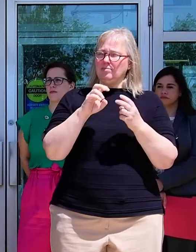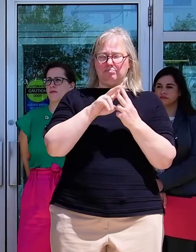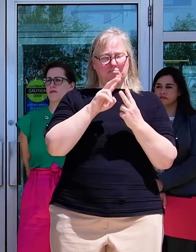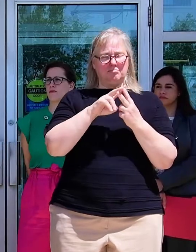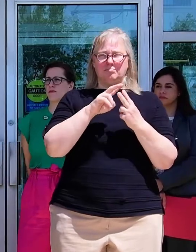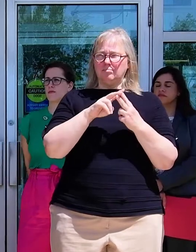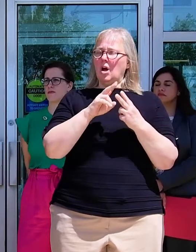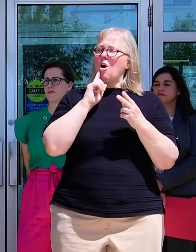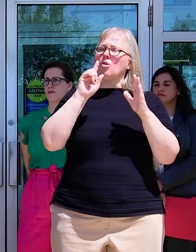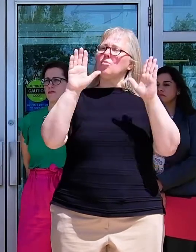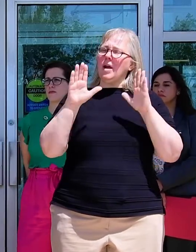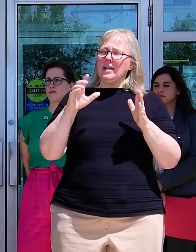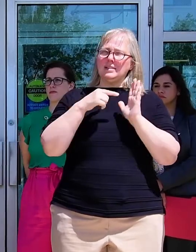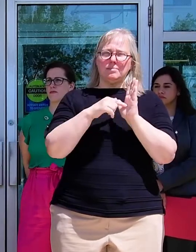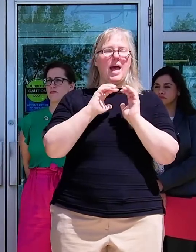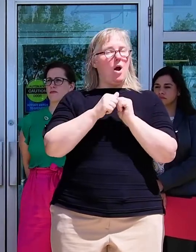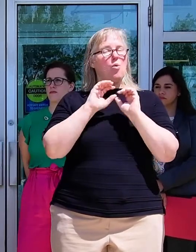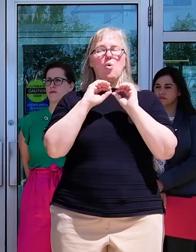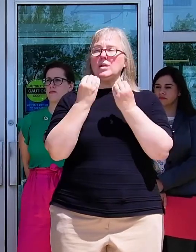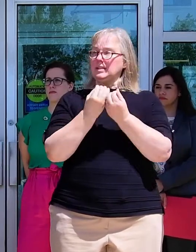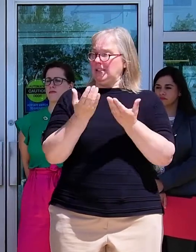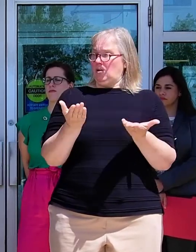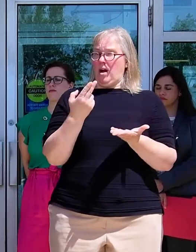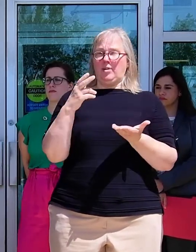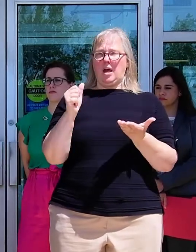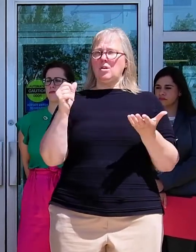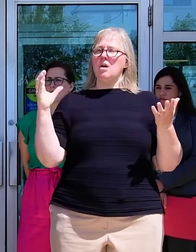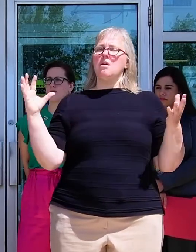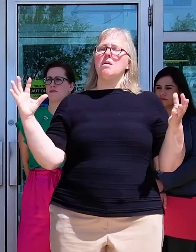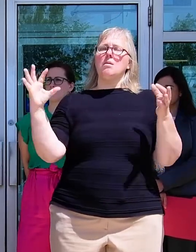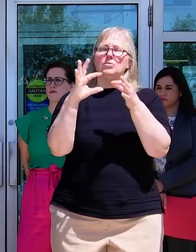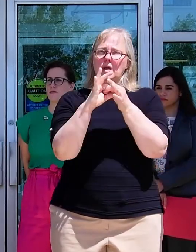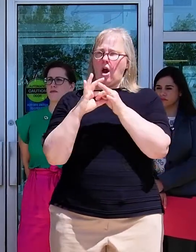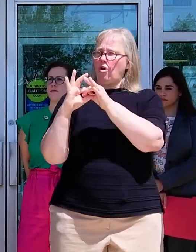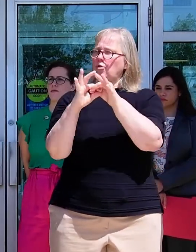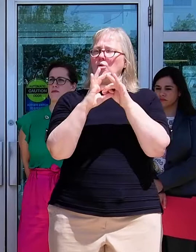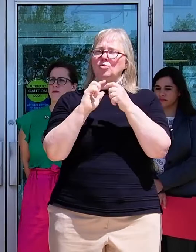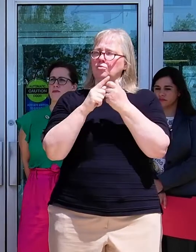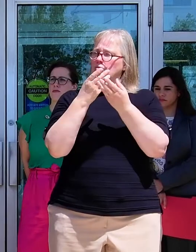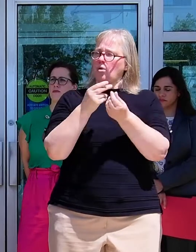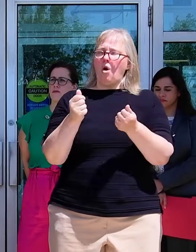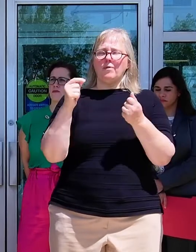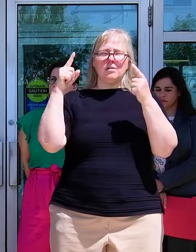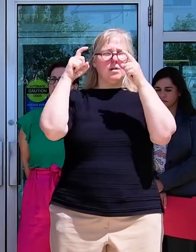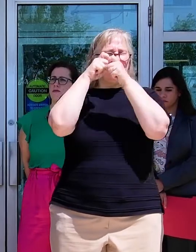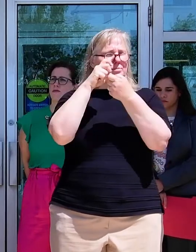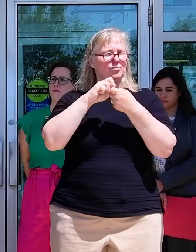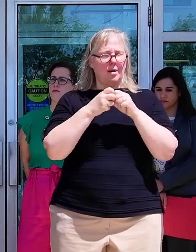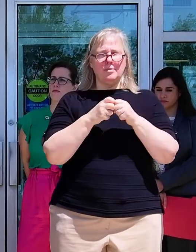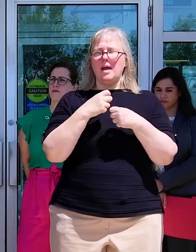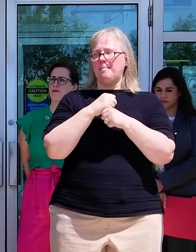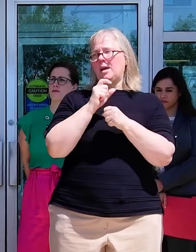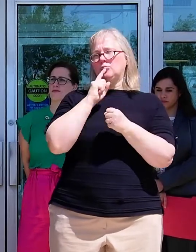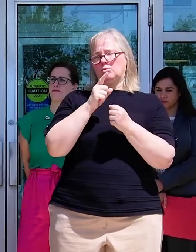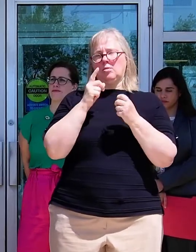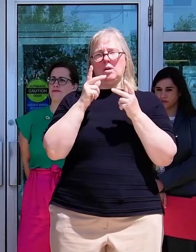how organizations in Howard County come together to solve complex problems and make sure that people are